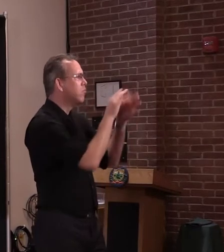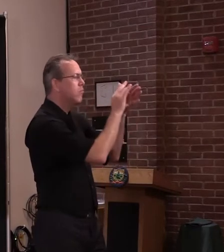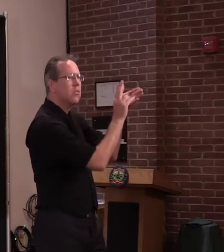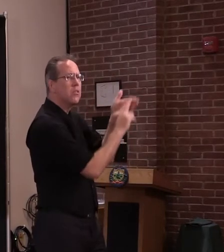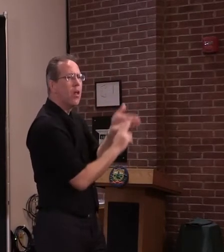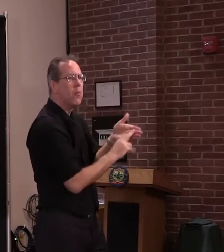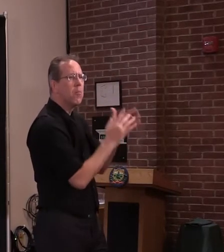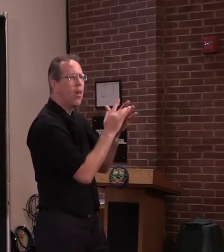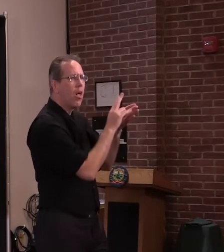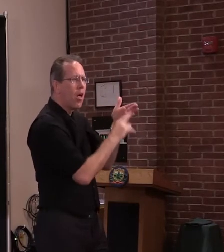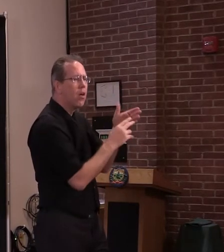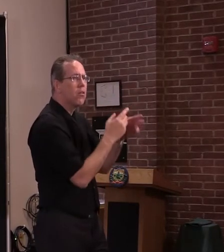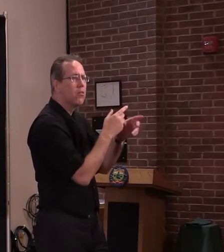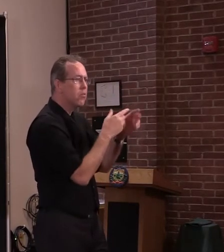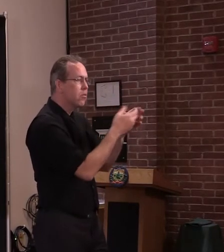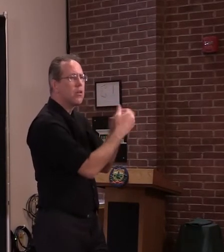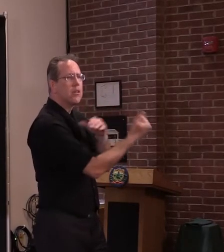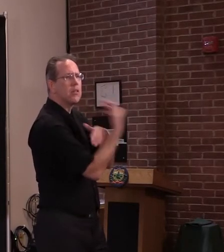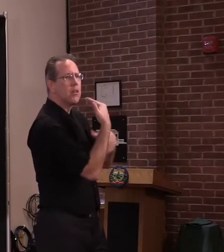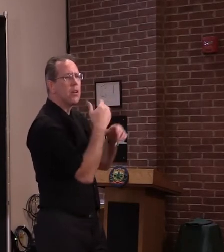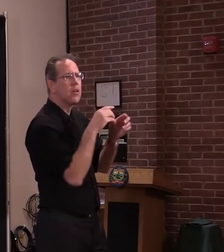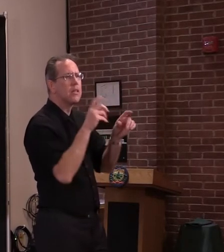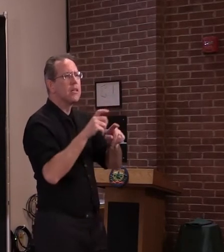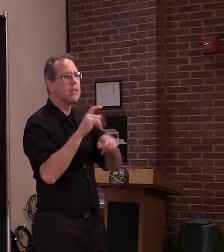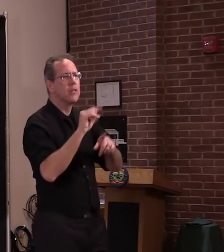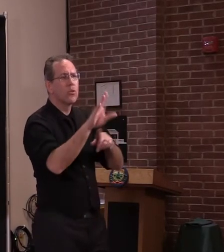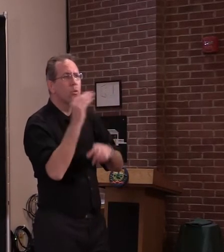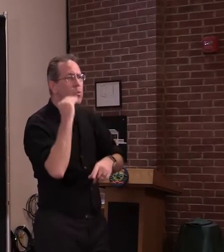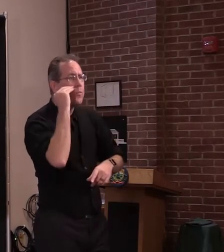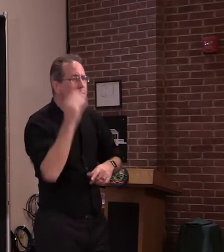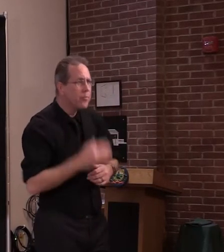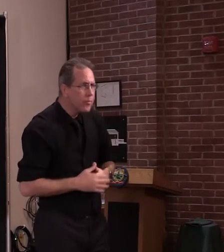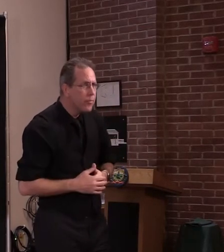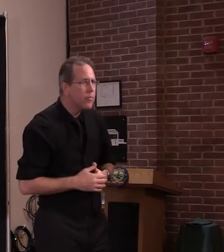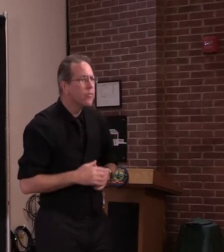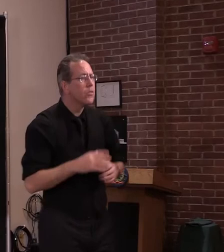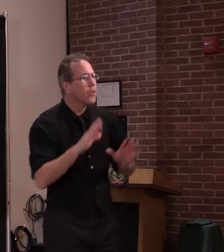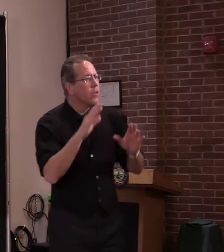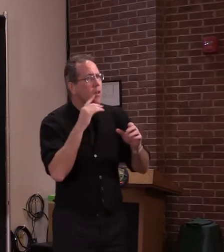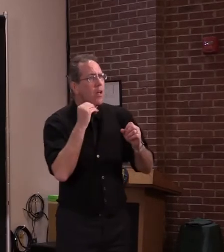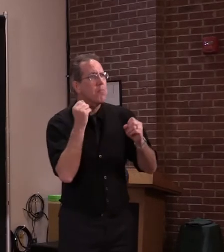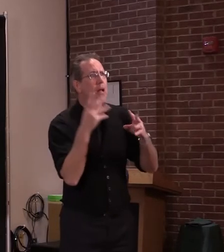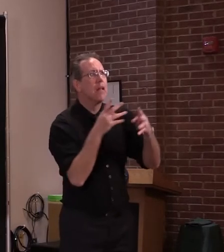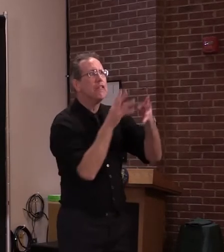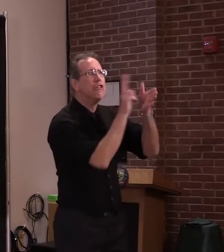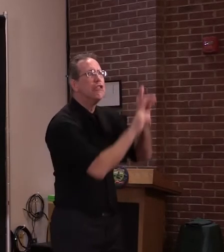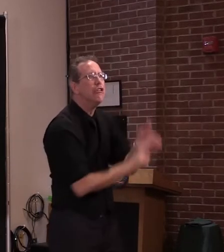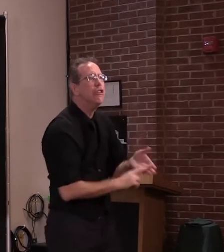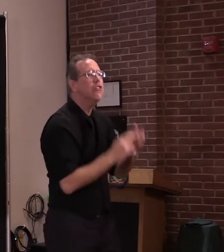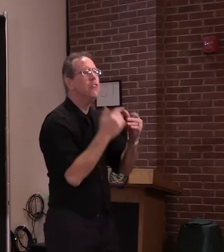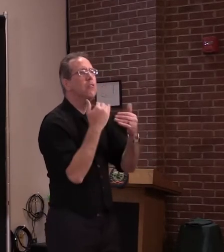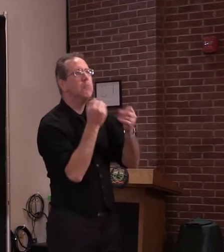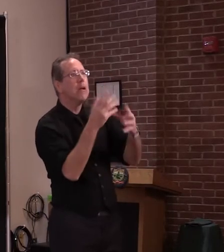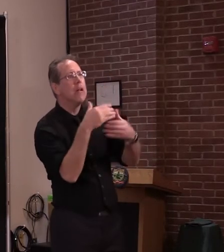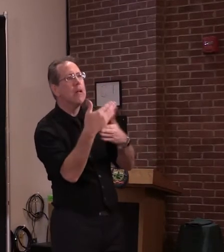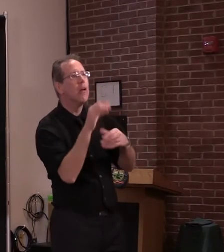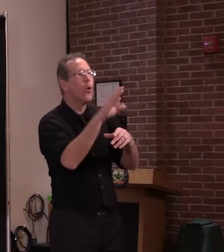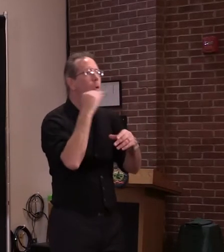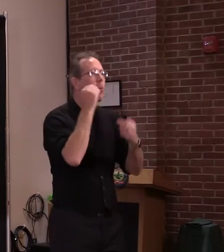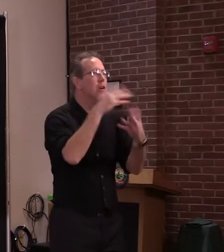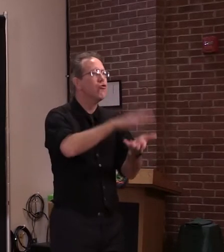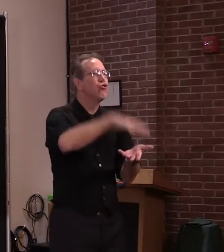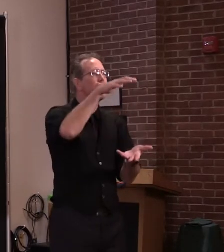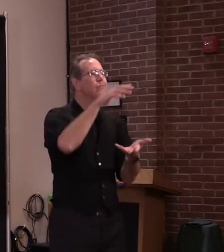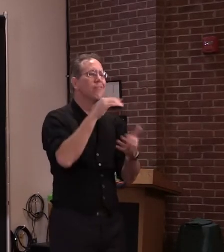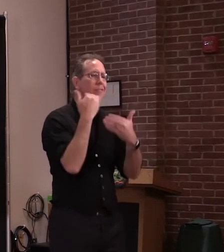per household, and we only have a finite number of them, 250,000 kits. So this